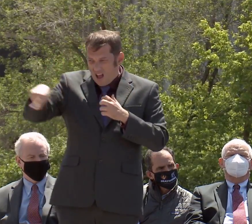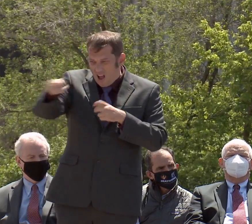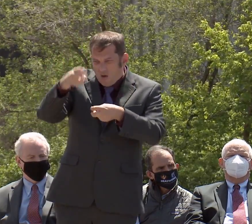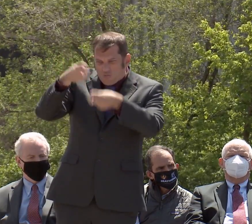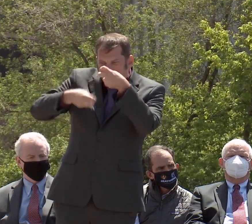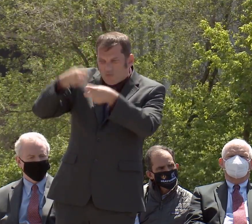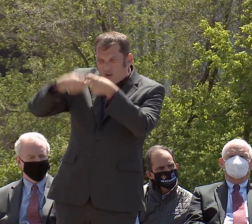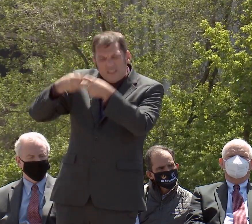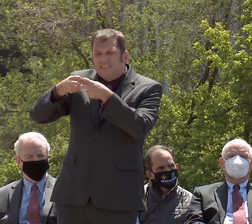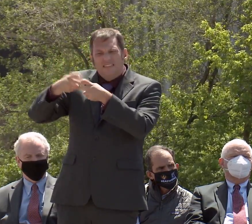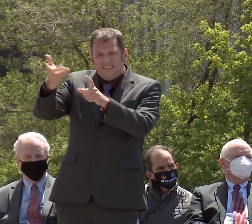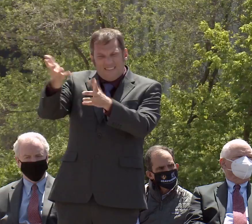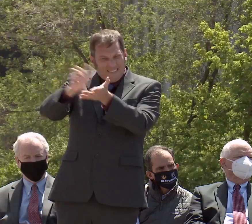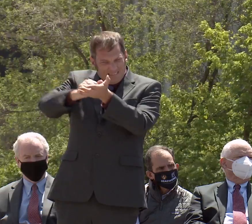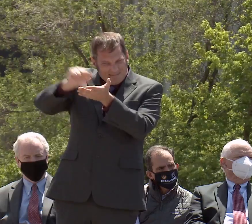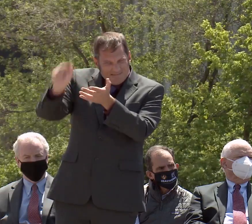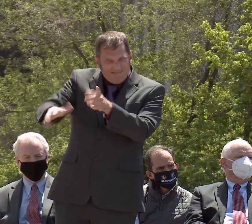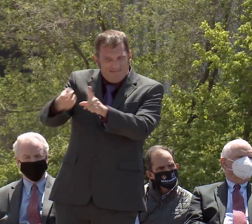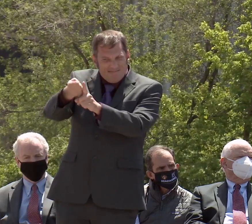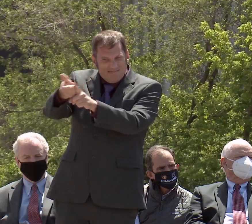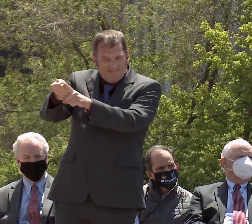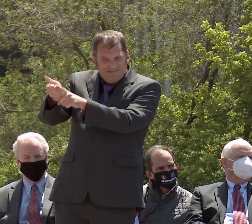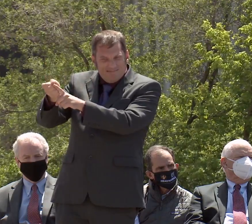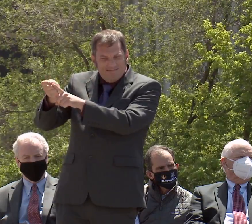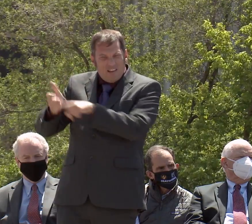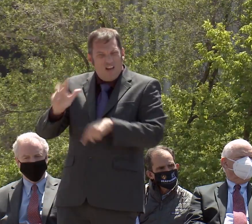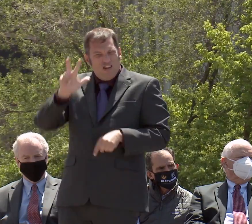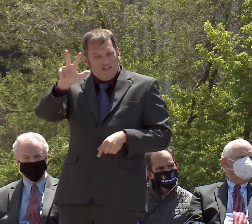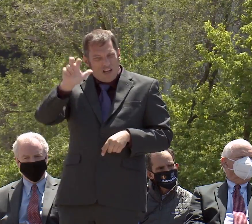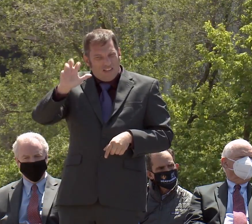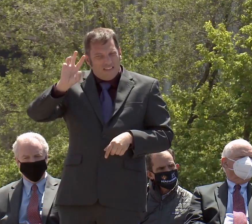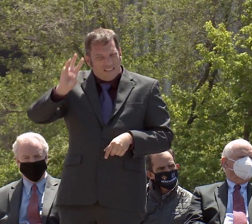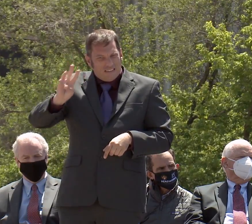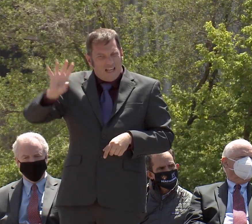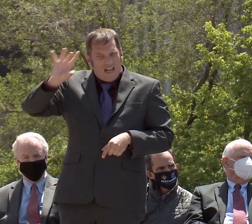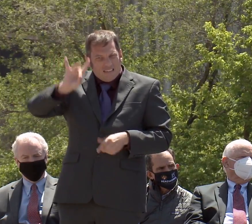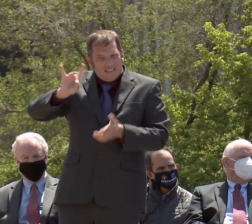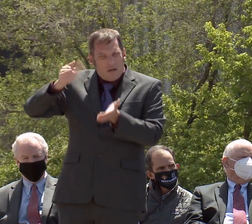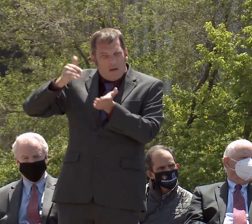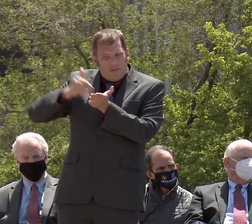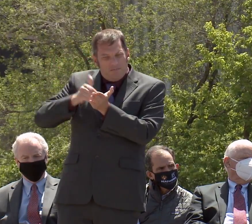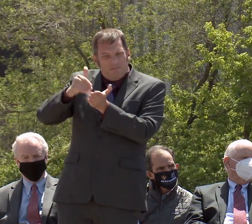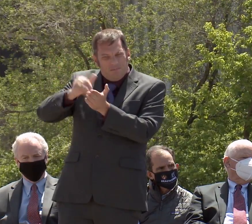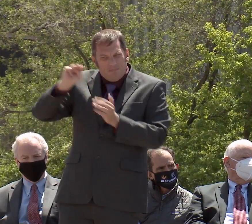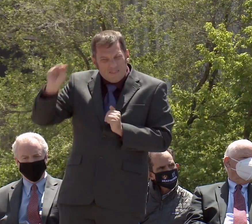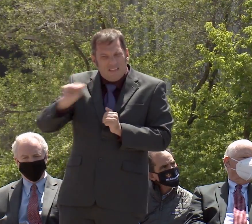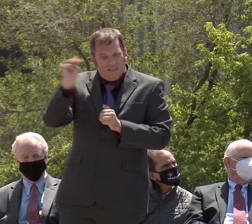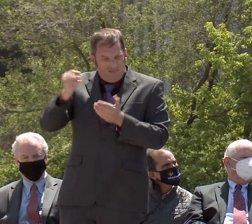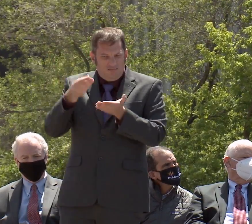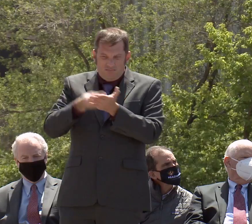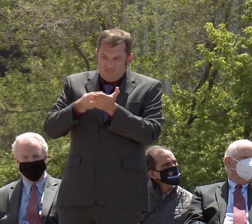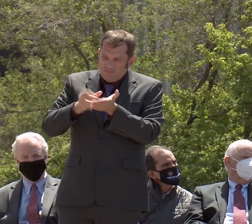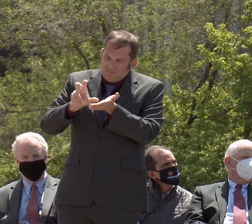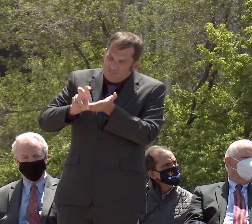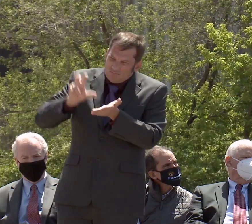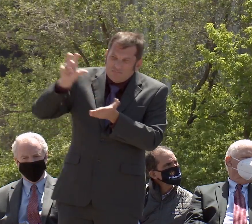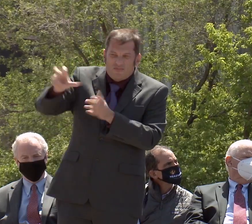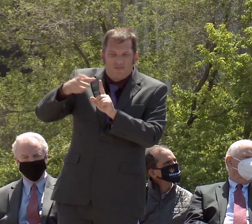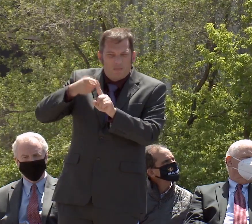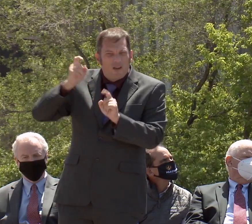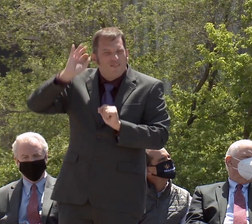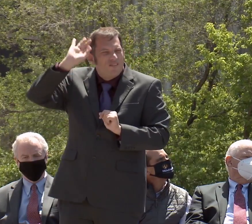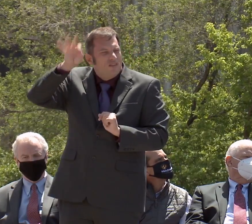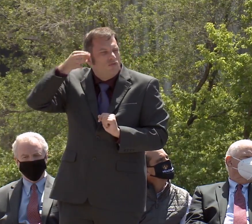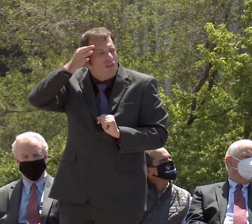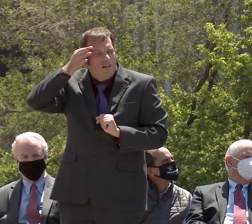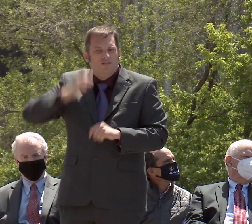$368 million in water quality revolving loan fund dollars to the project. We estimate that this